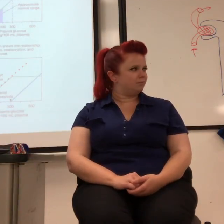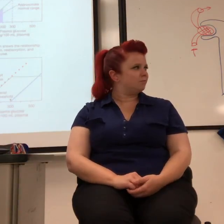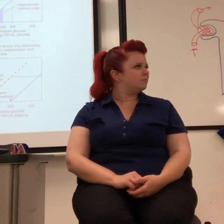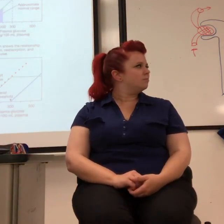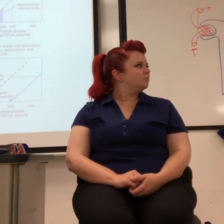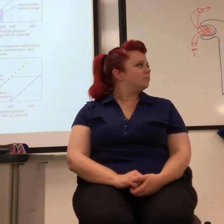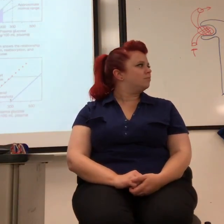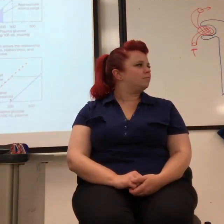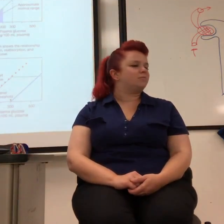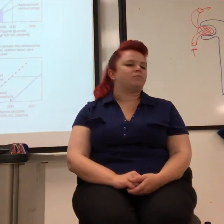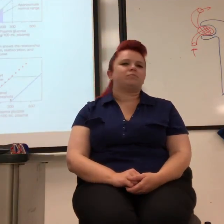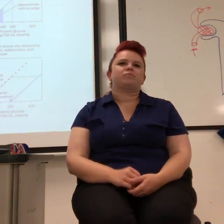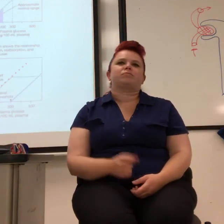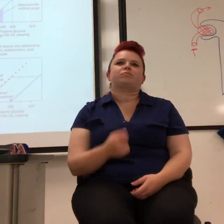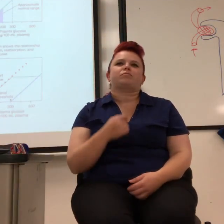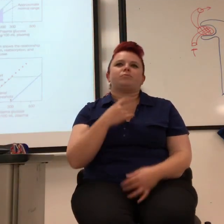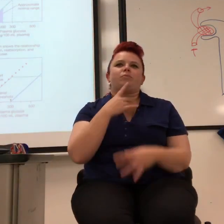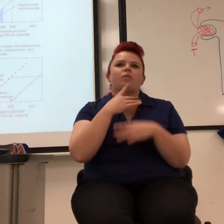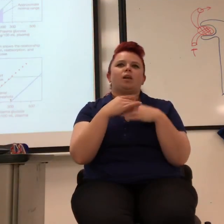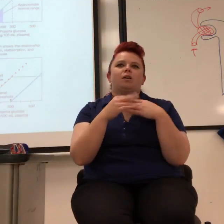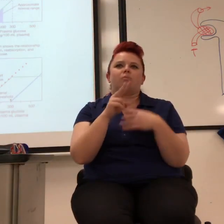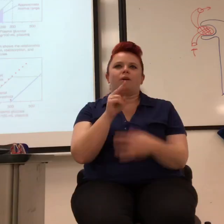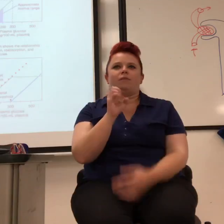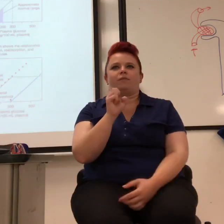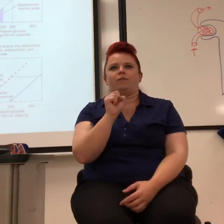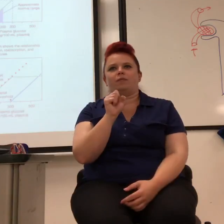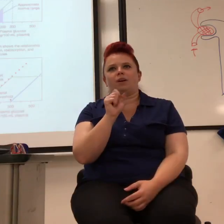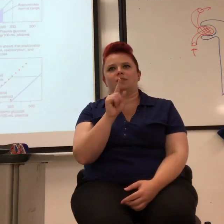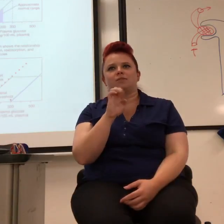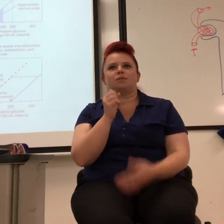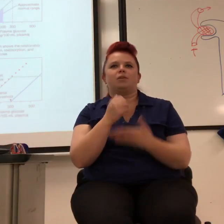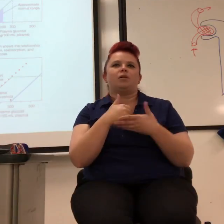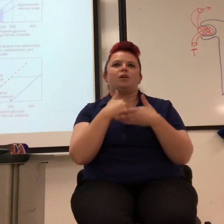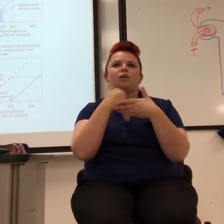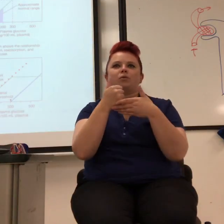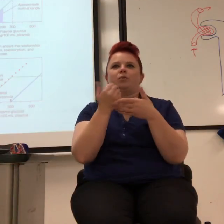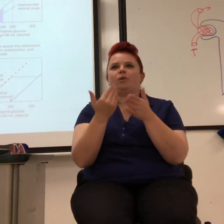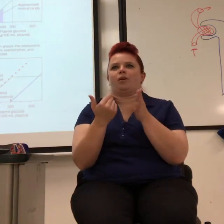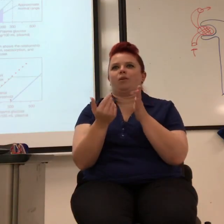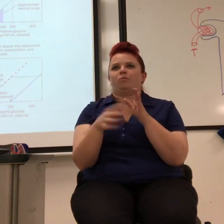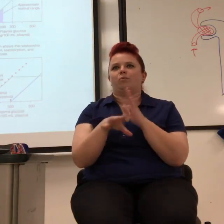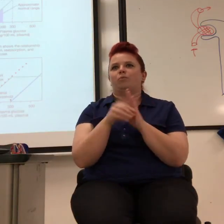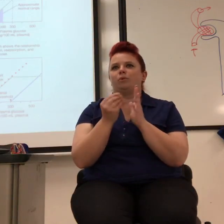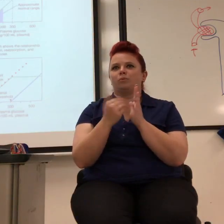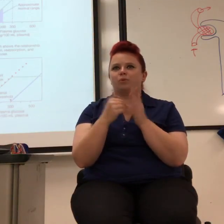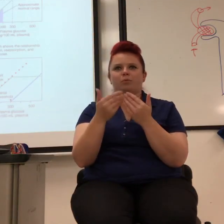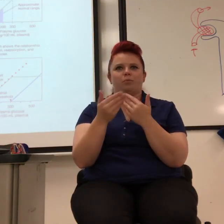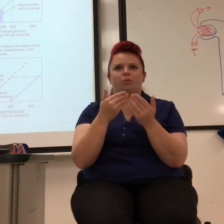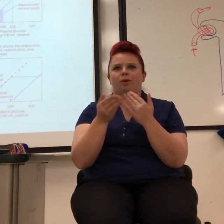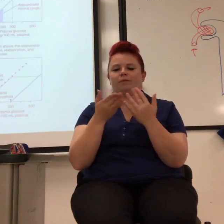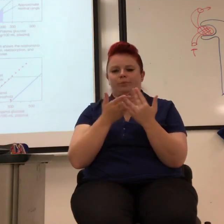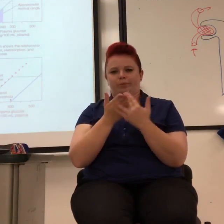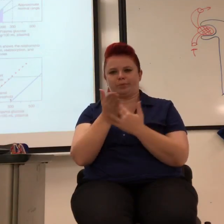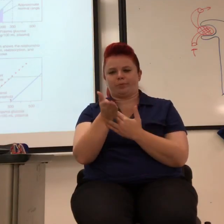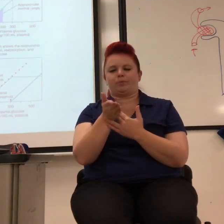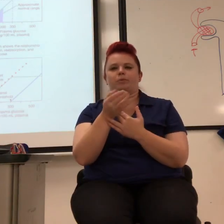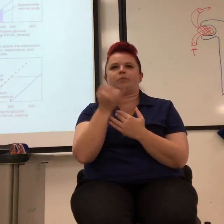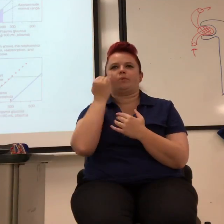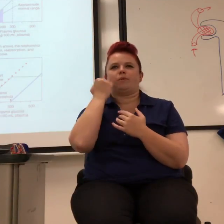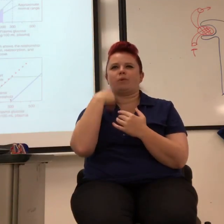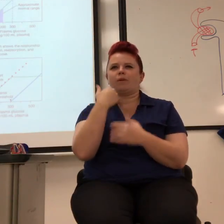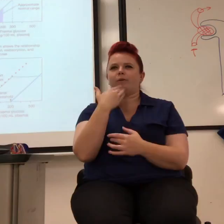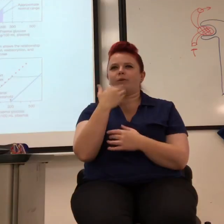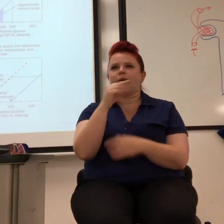There's a blood vessel next to it that will help reabsorb whatever's passing through. So let's say you have glucose.